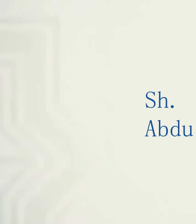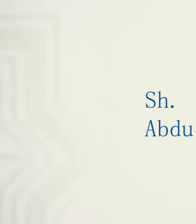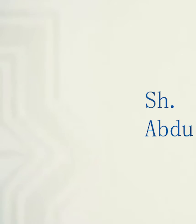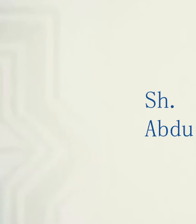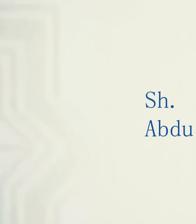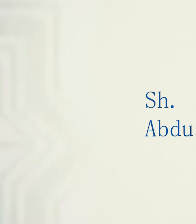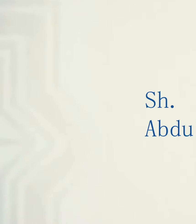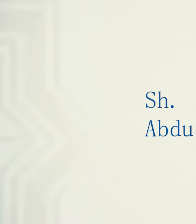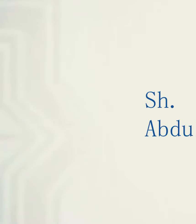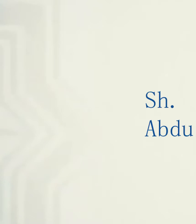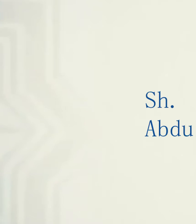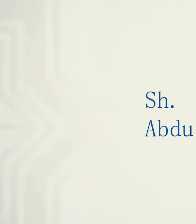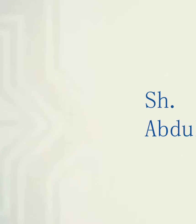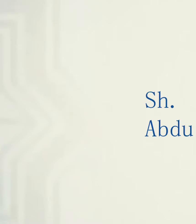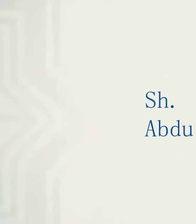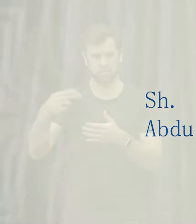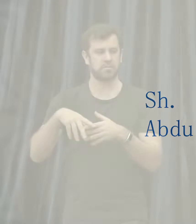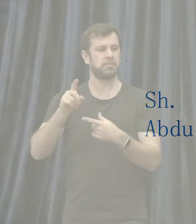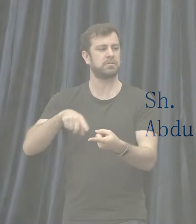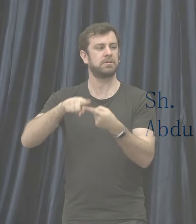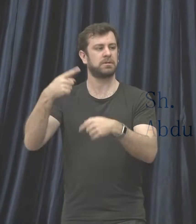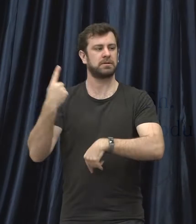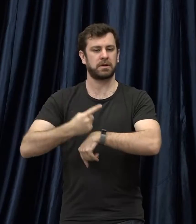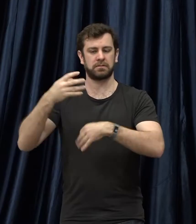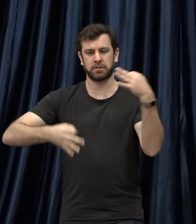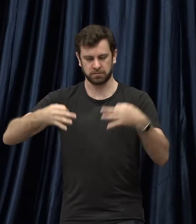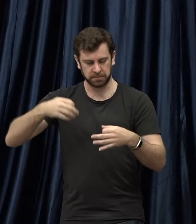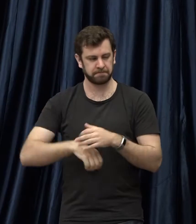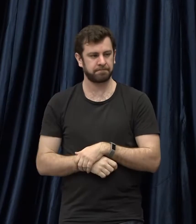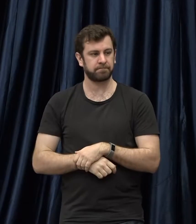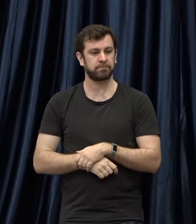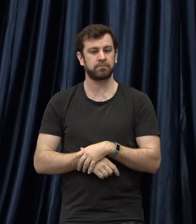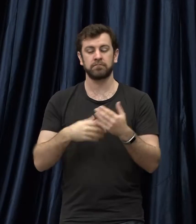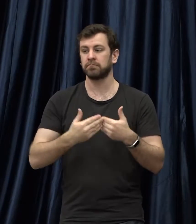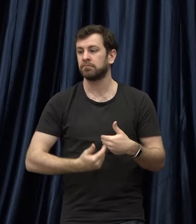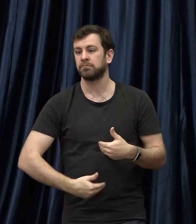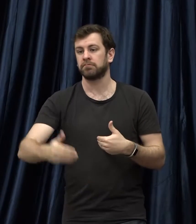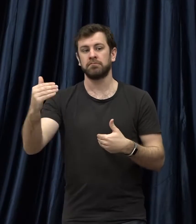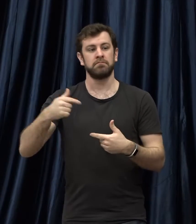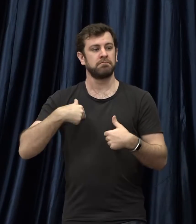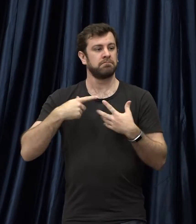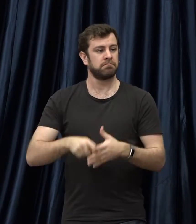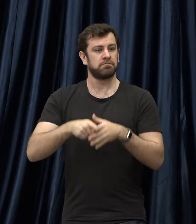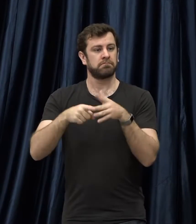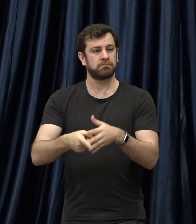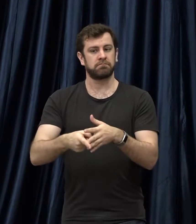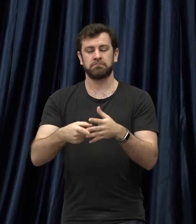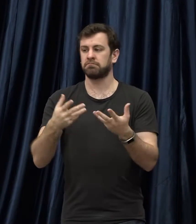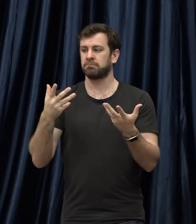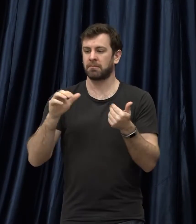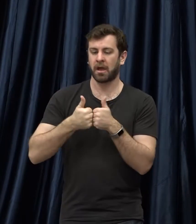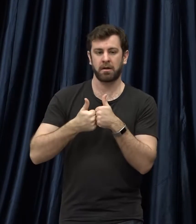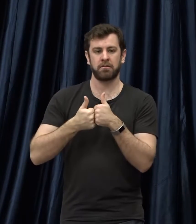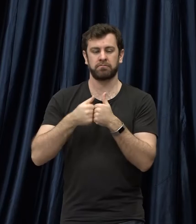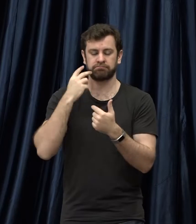the day of judgment. As to what follows, I begin by reflecting on